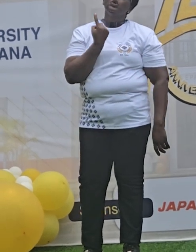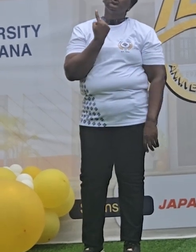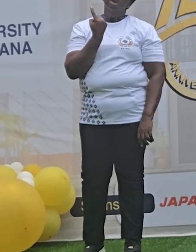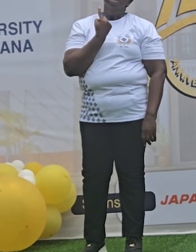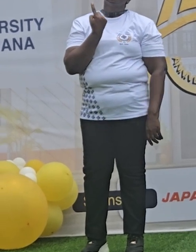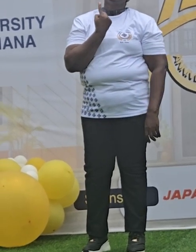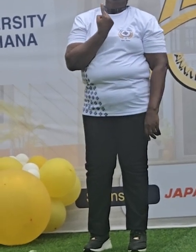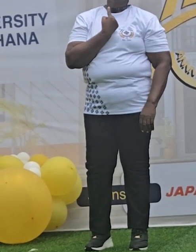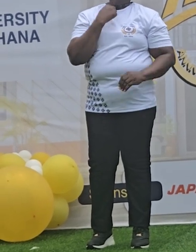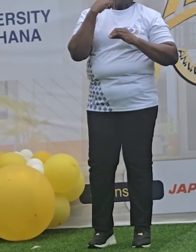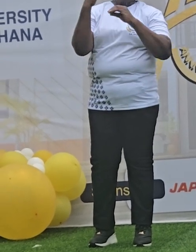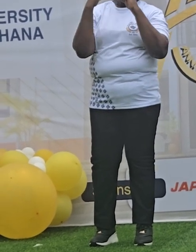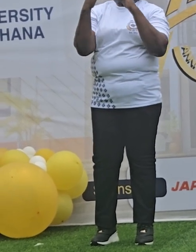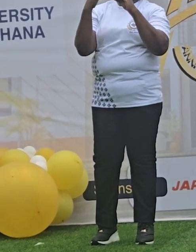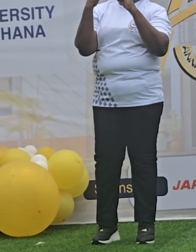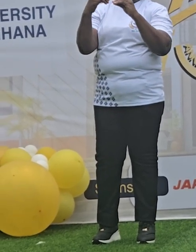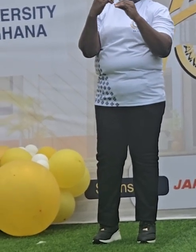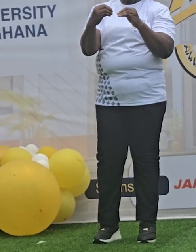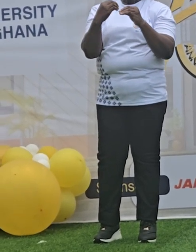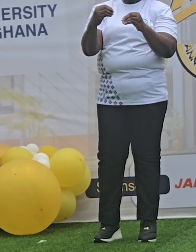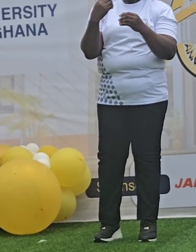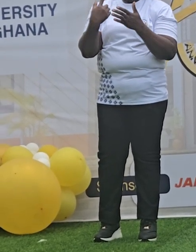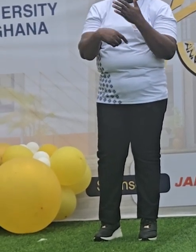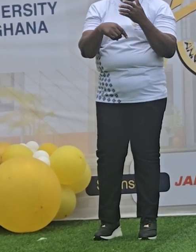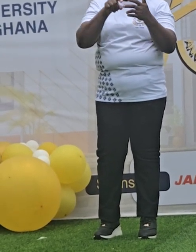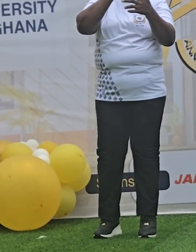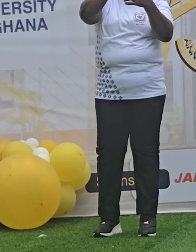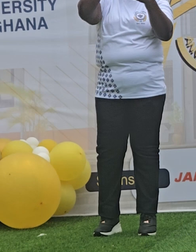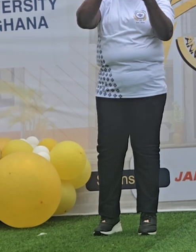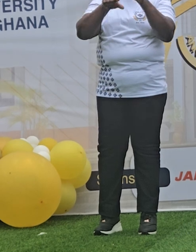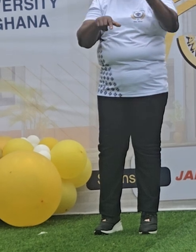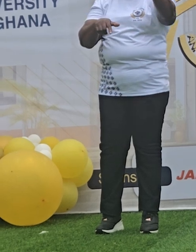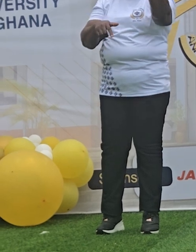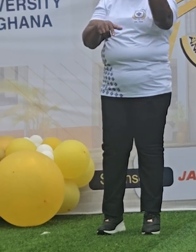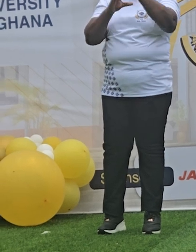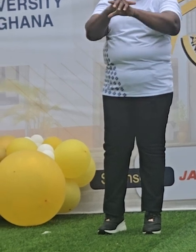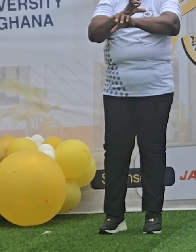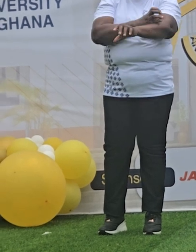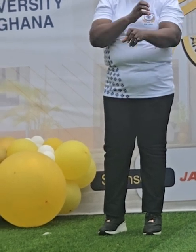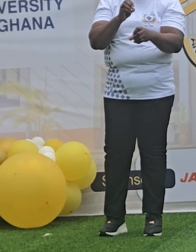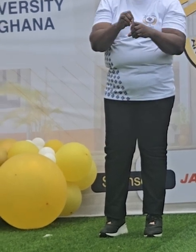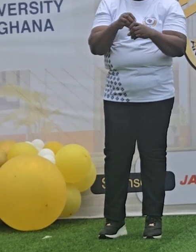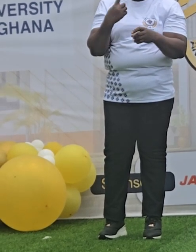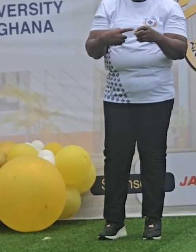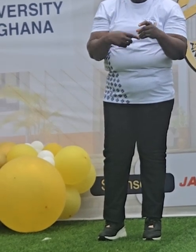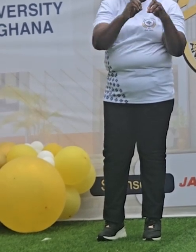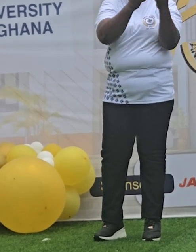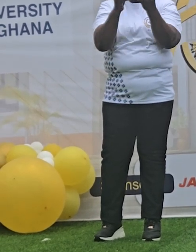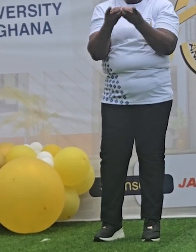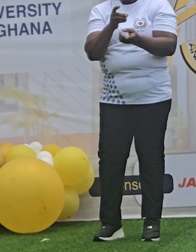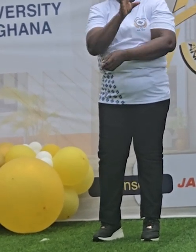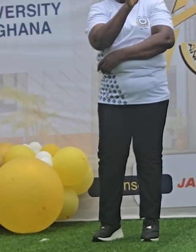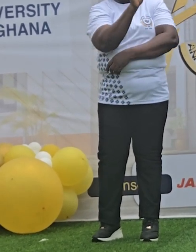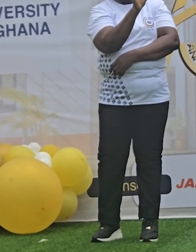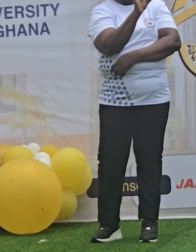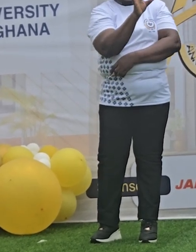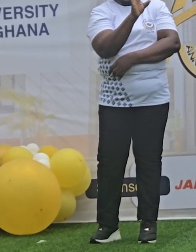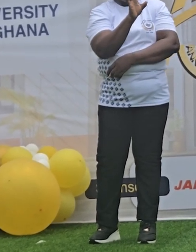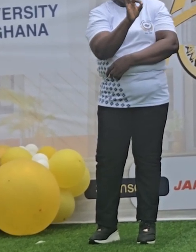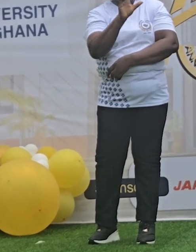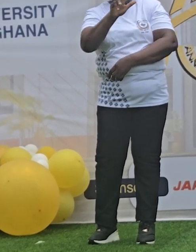single-handedly teach 5 courses in the department in 1983 and 1984 due to